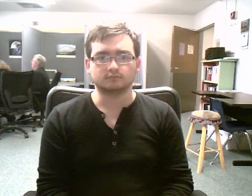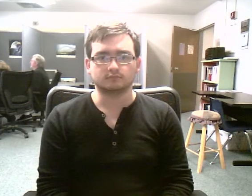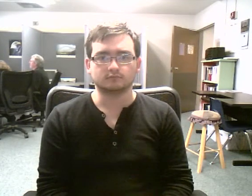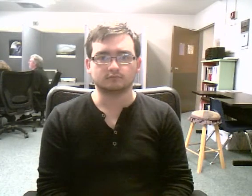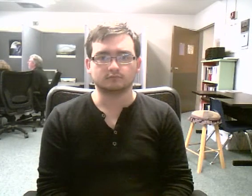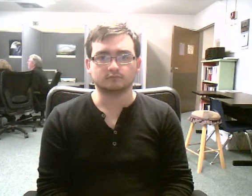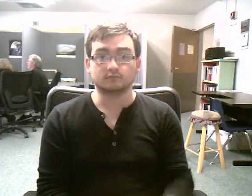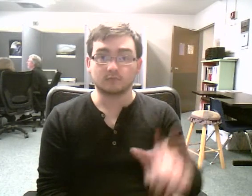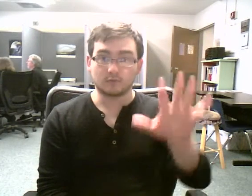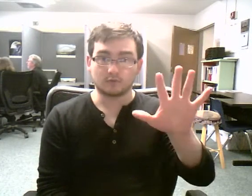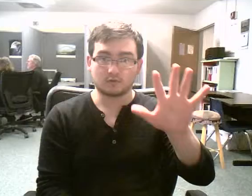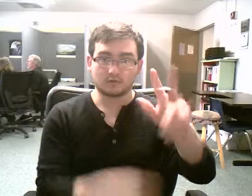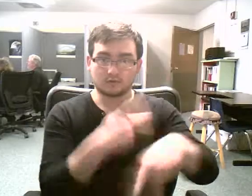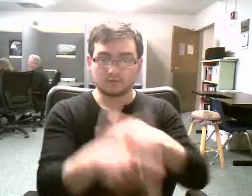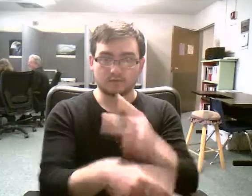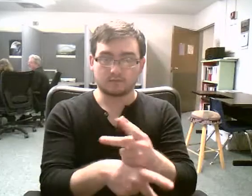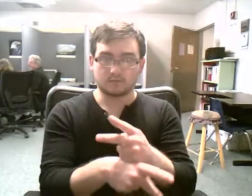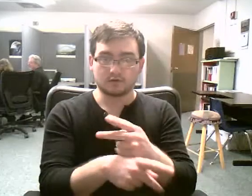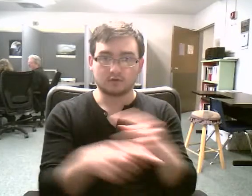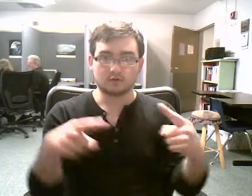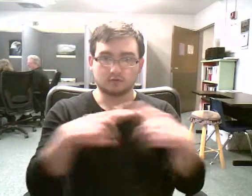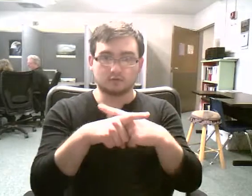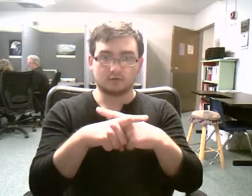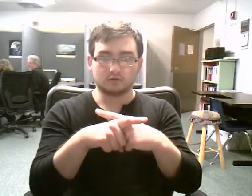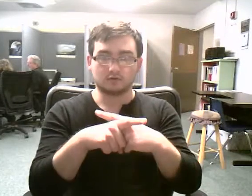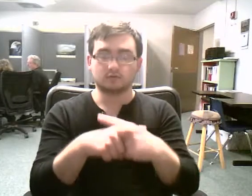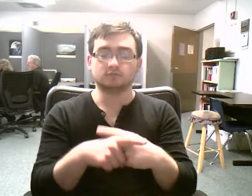There are 5 types of chemical reactions that we're going to explore in this lesson.